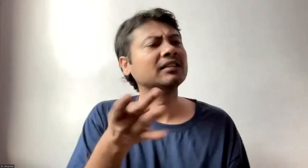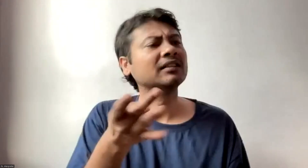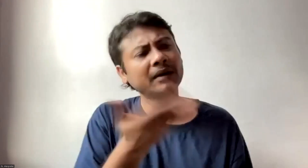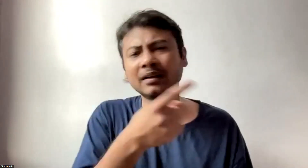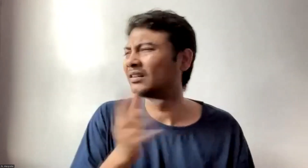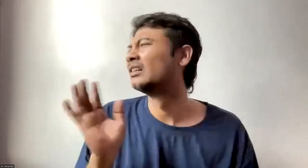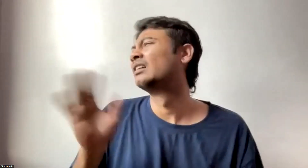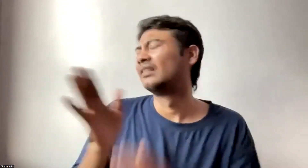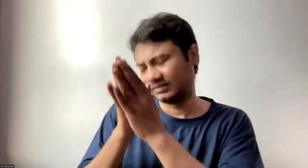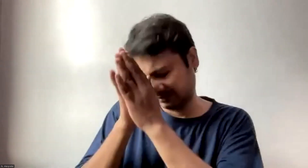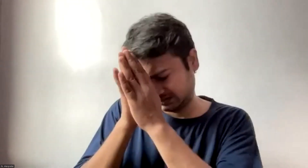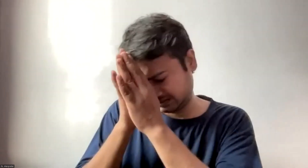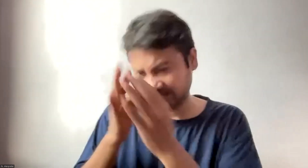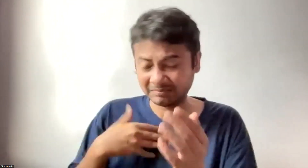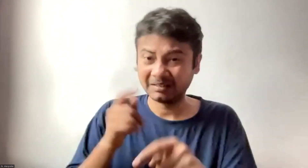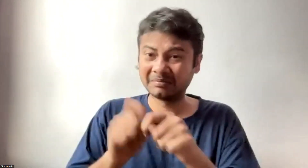me.